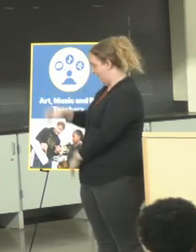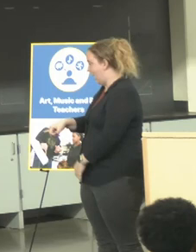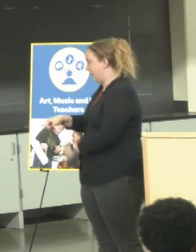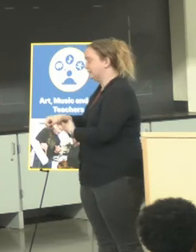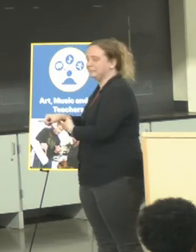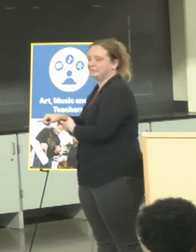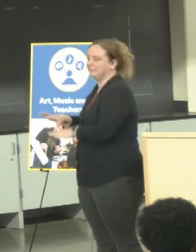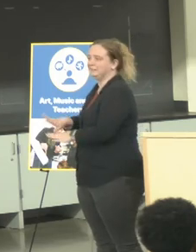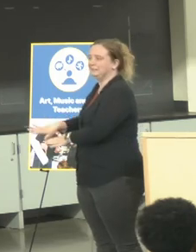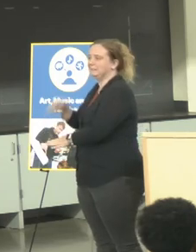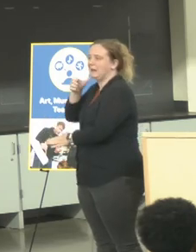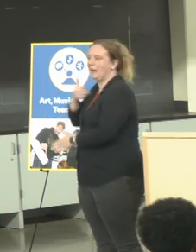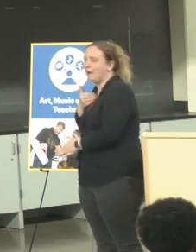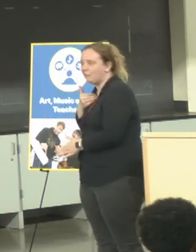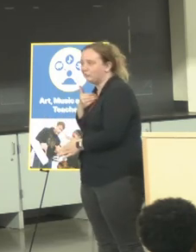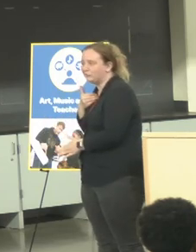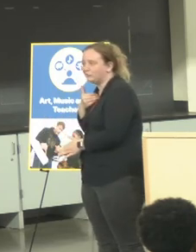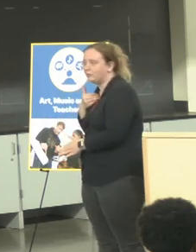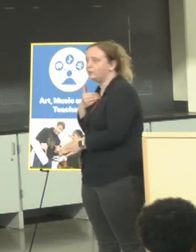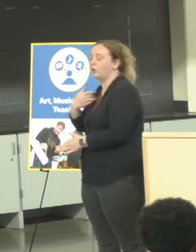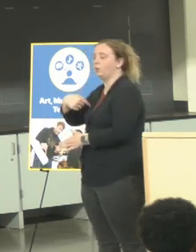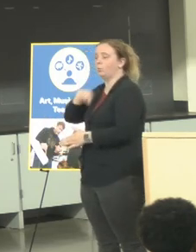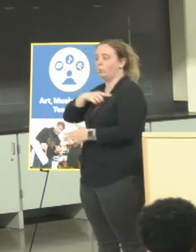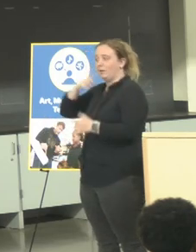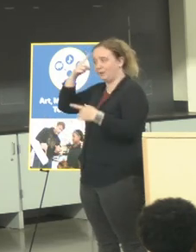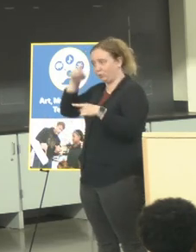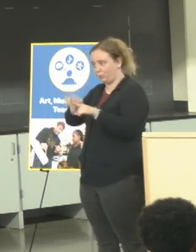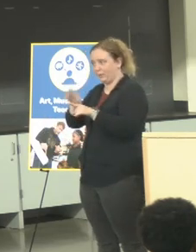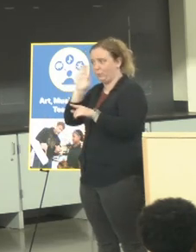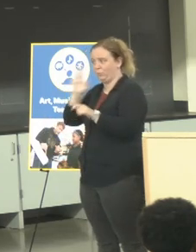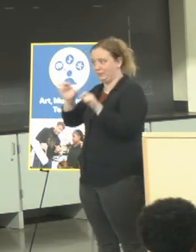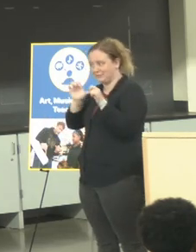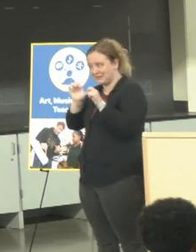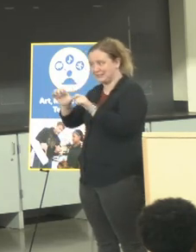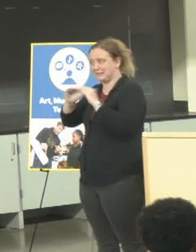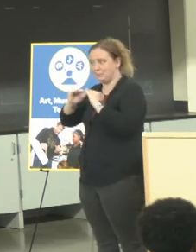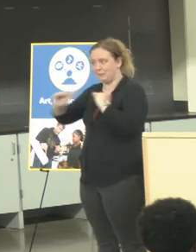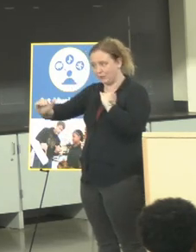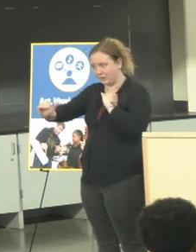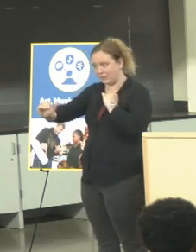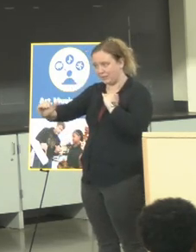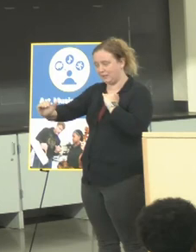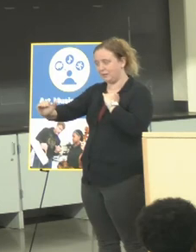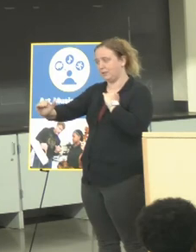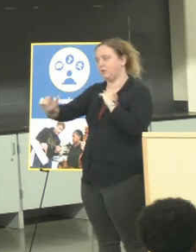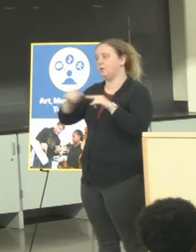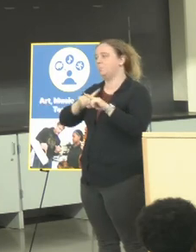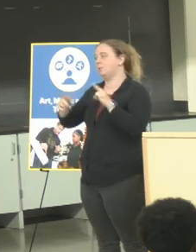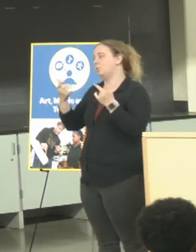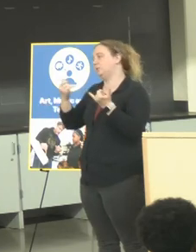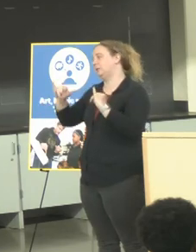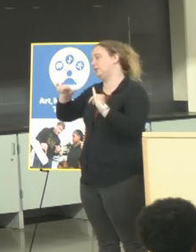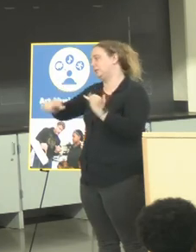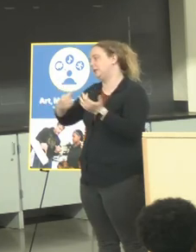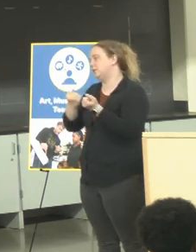of it will get us to stability, but it won't get us to the outcomes that we want. So we still need support, we still need funding, we still need